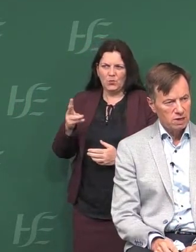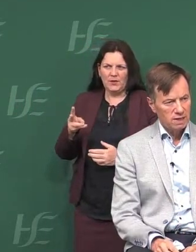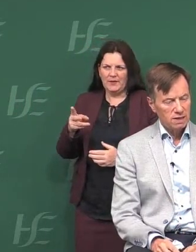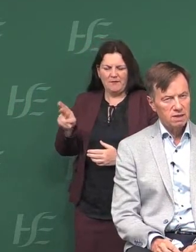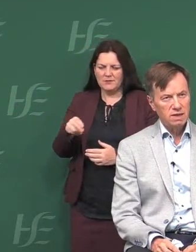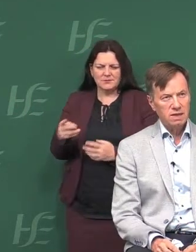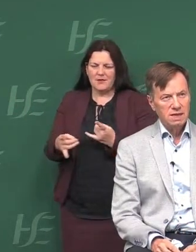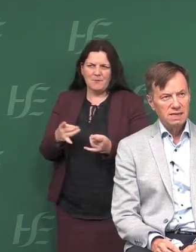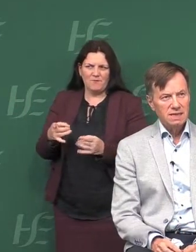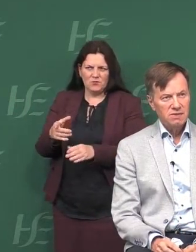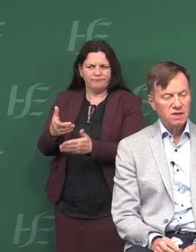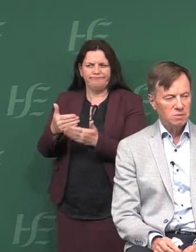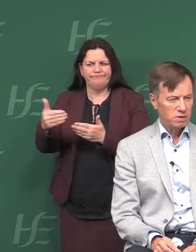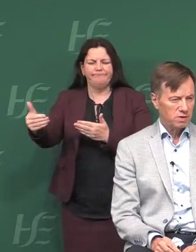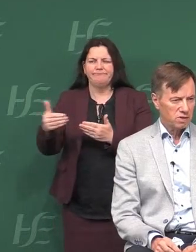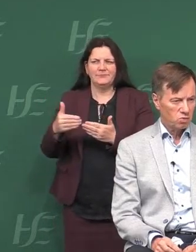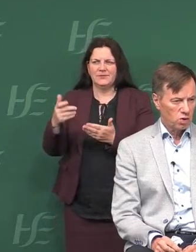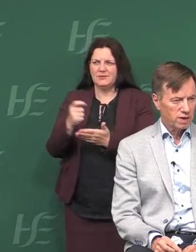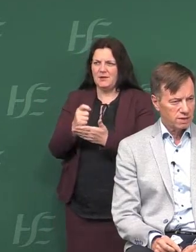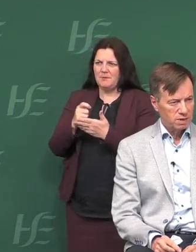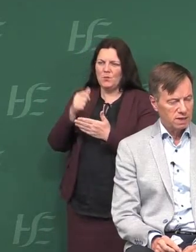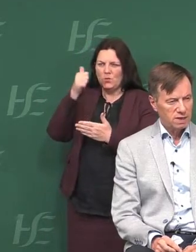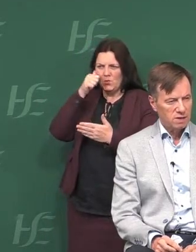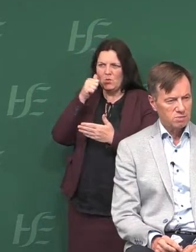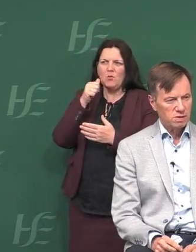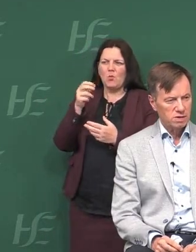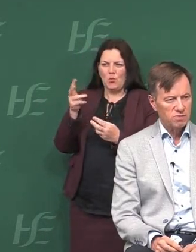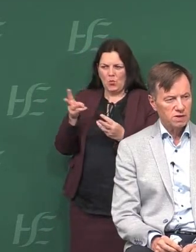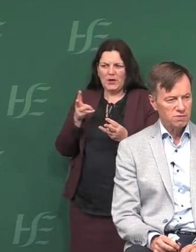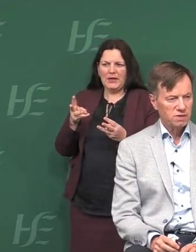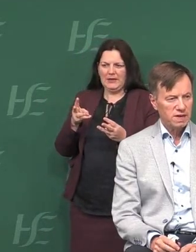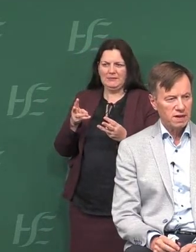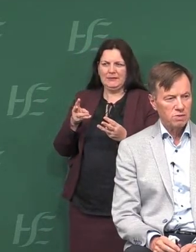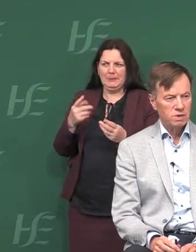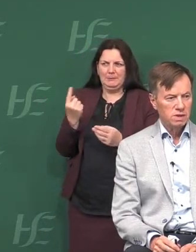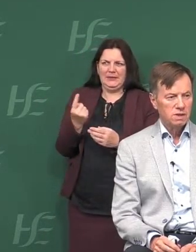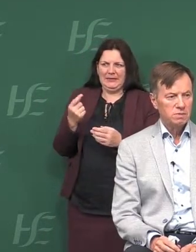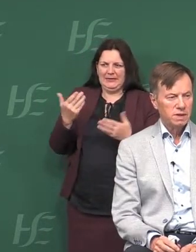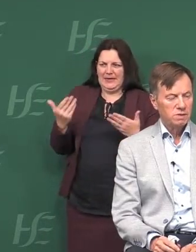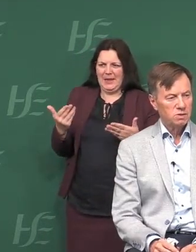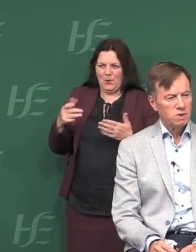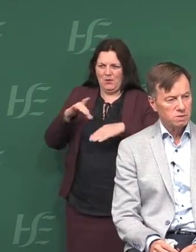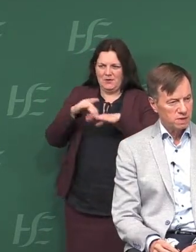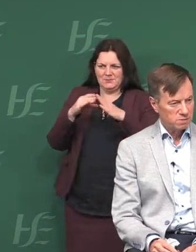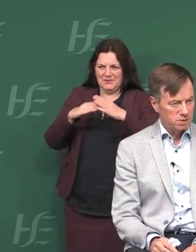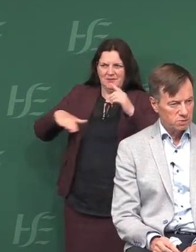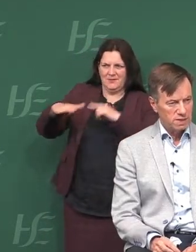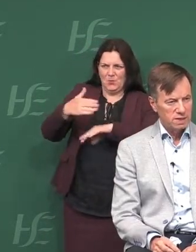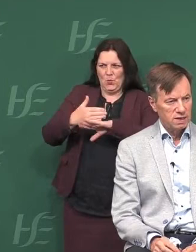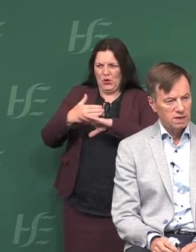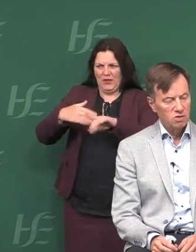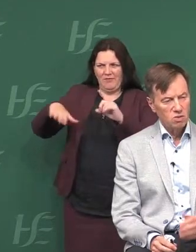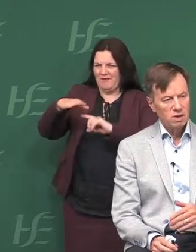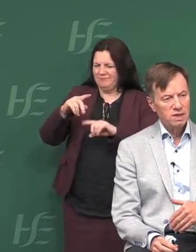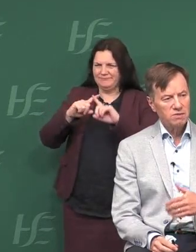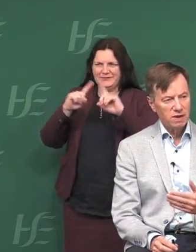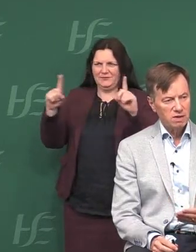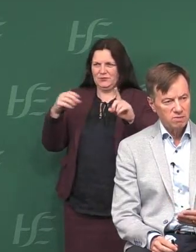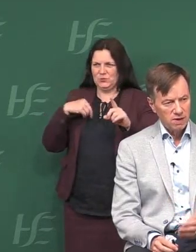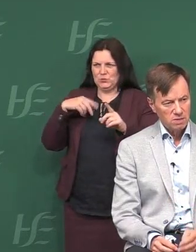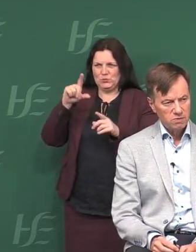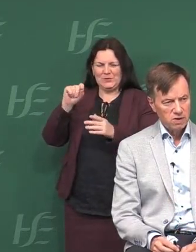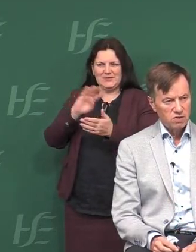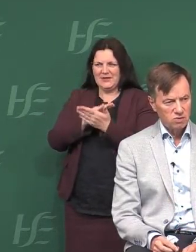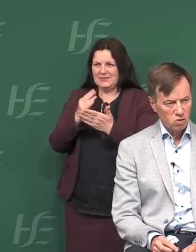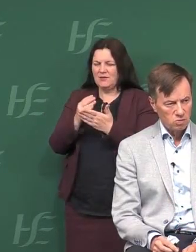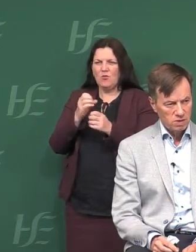some time really. I think the lived experience of working and being in a hospital is very different now compared to what it might have been in 2019. So all the